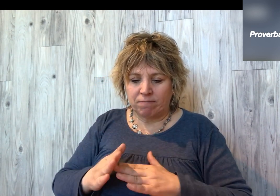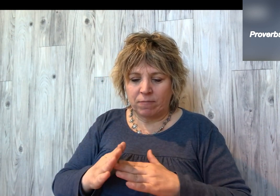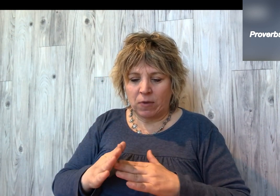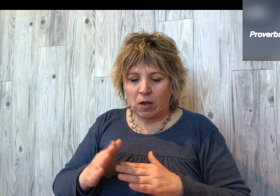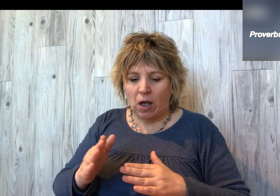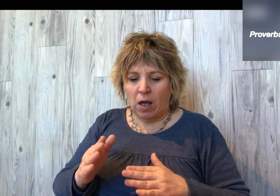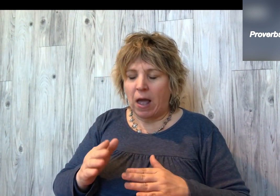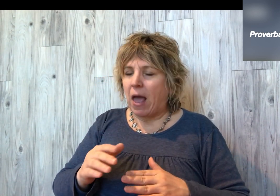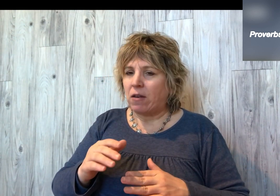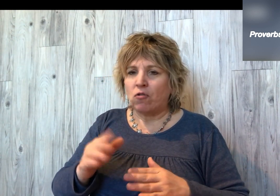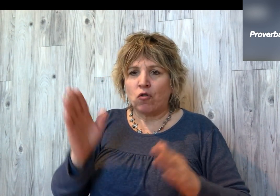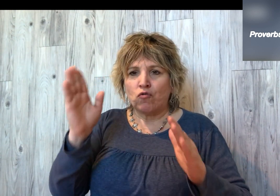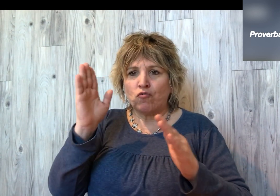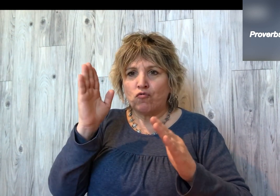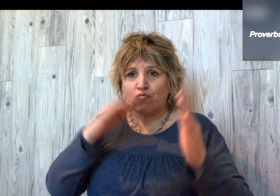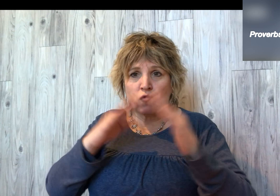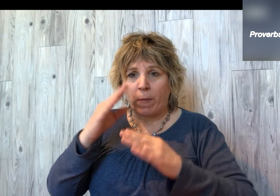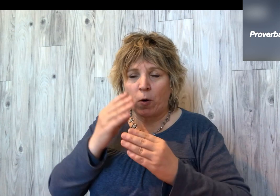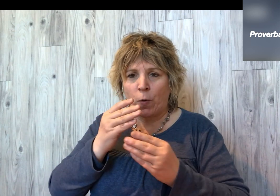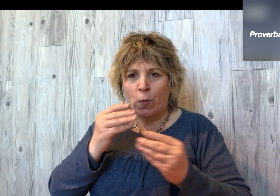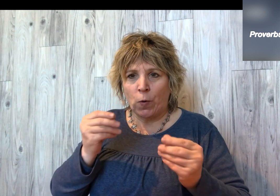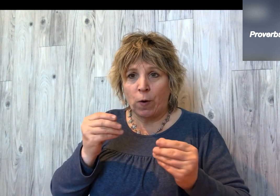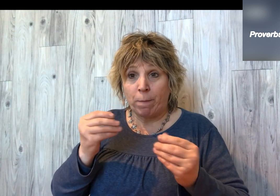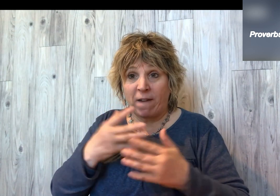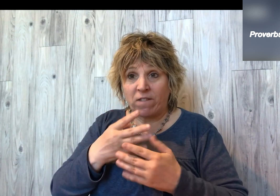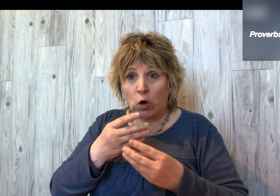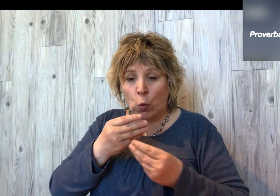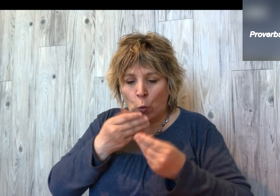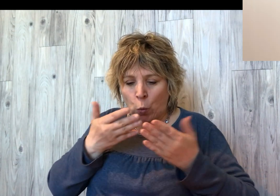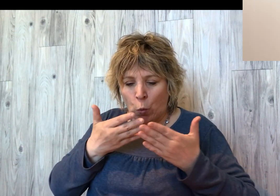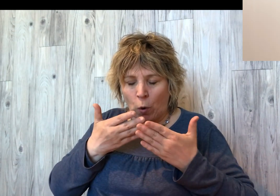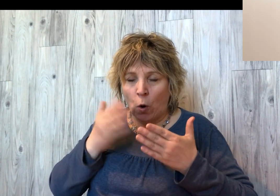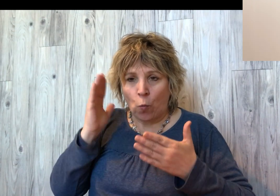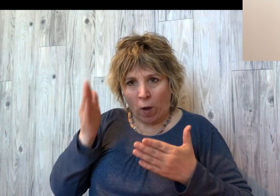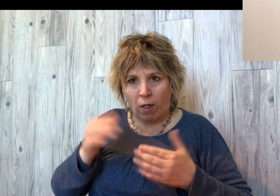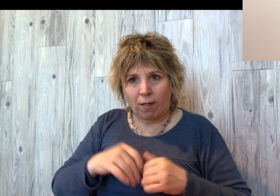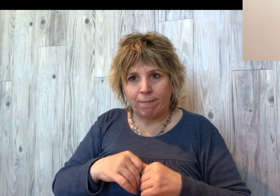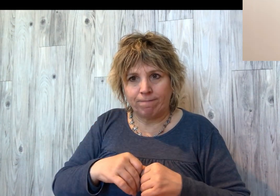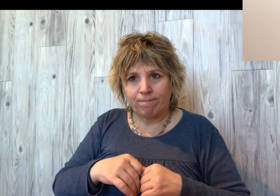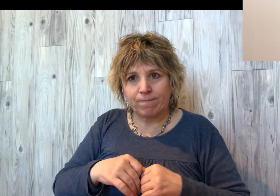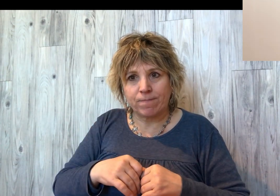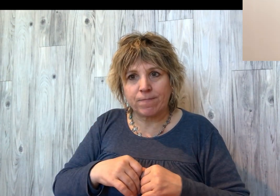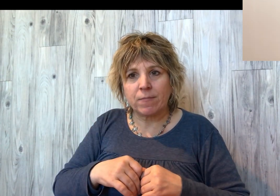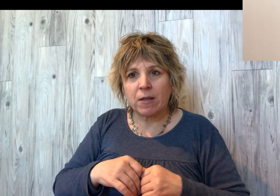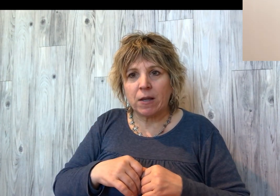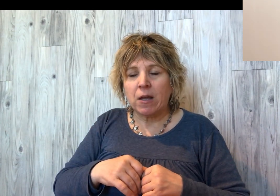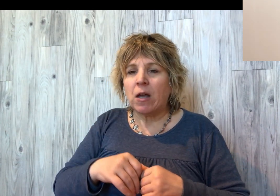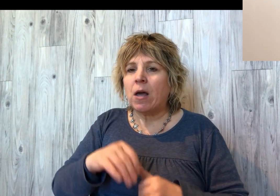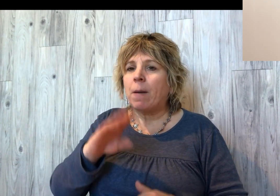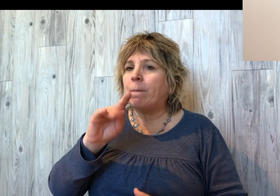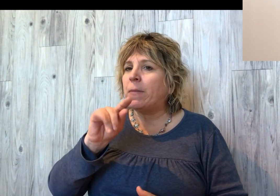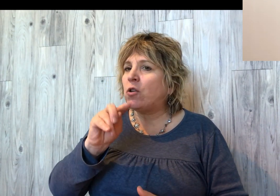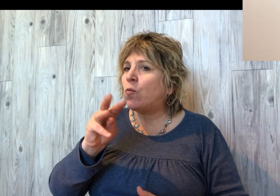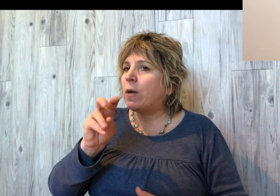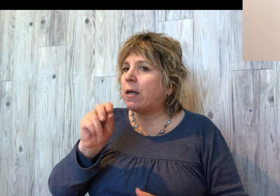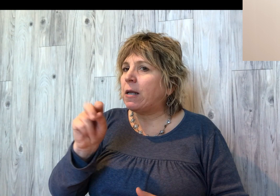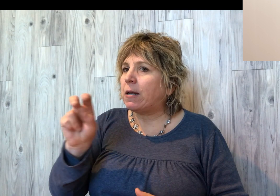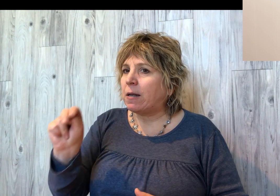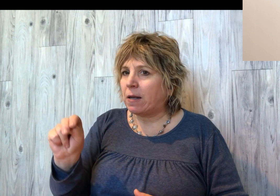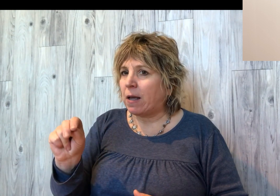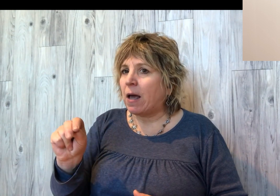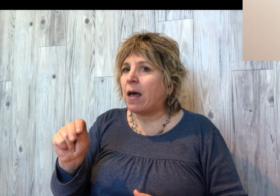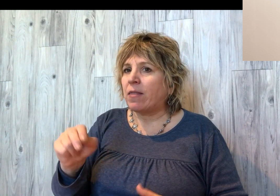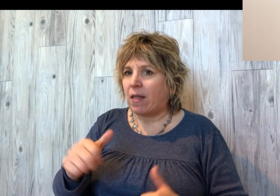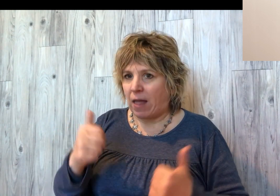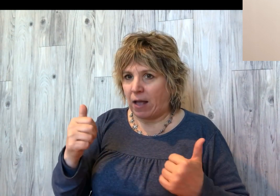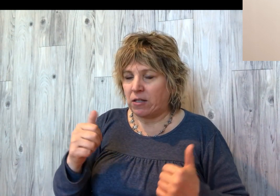live in peace, untroubled by fear of harm. See, when you walk between the lines, you